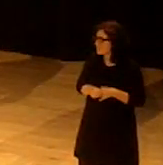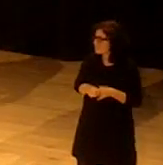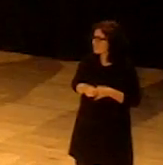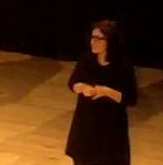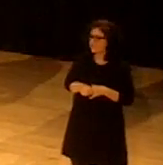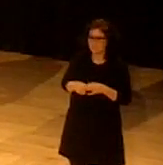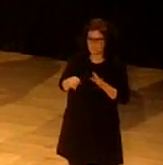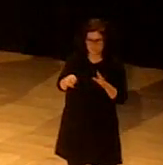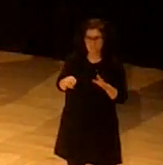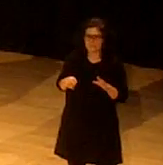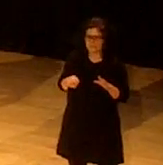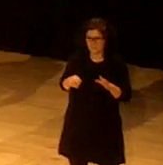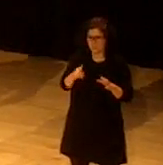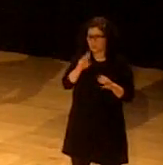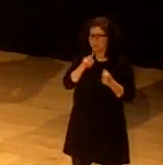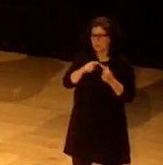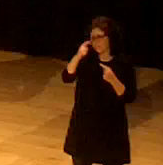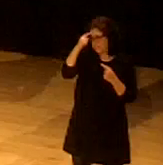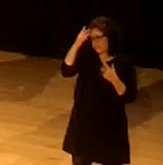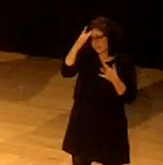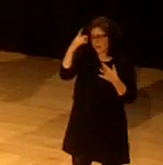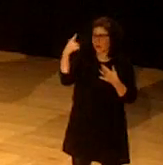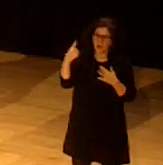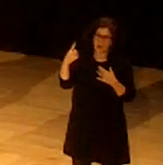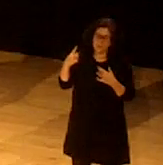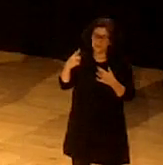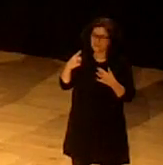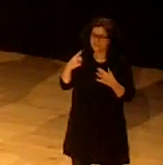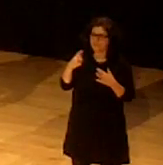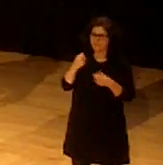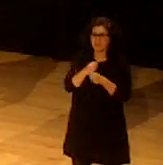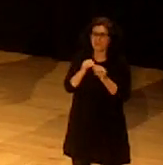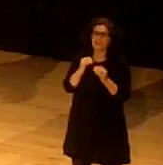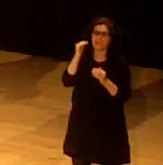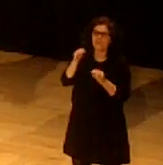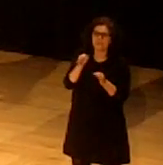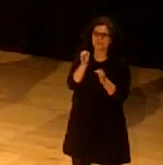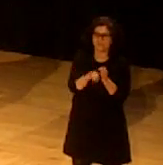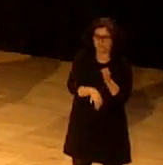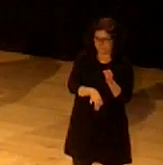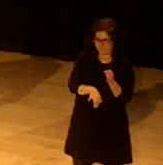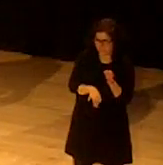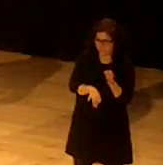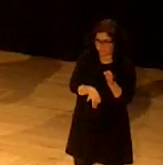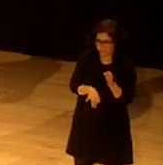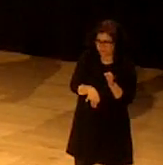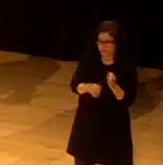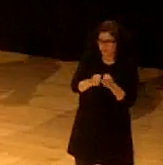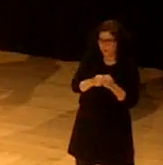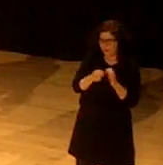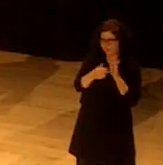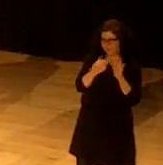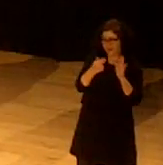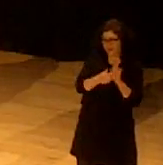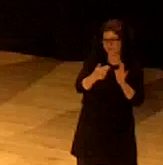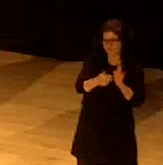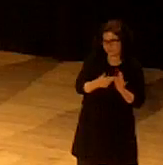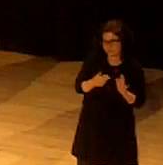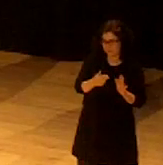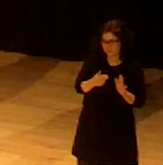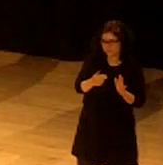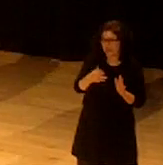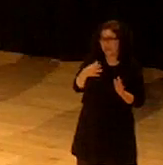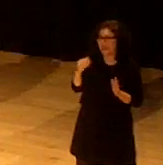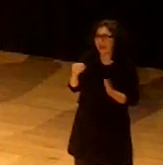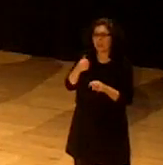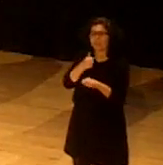reductionist diagnosis for mental illness and then at the same time engage in the reductionist notion of appropriating blame.